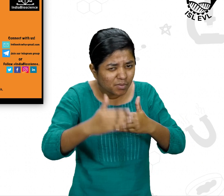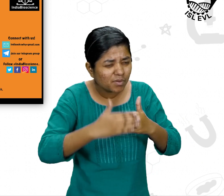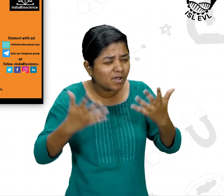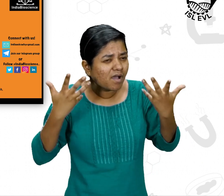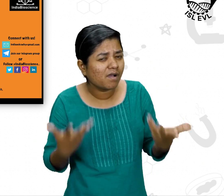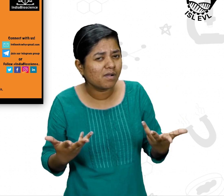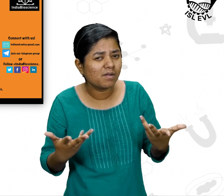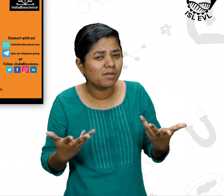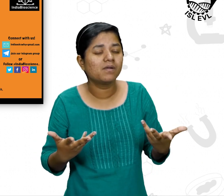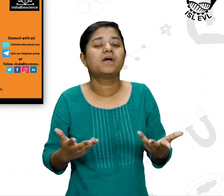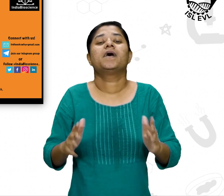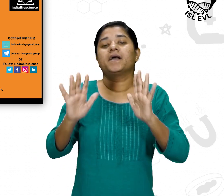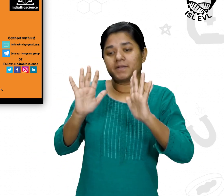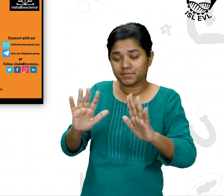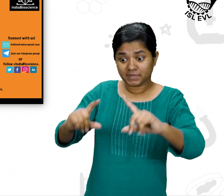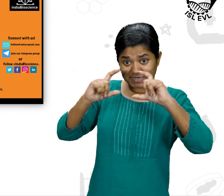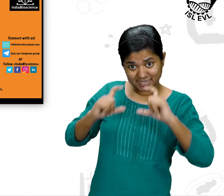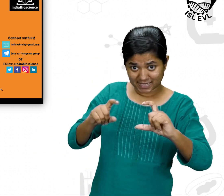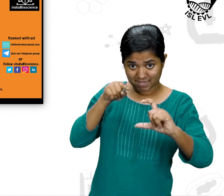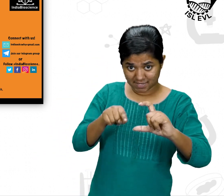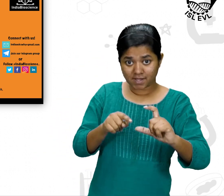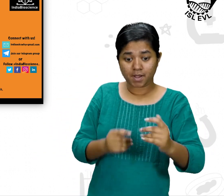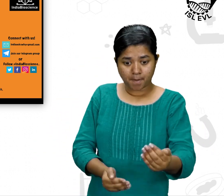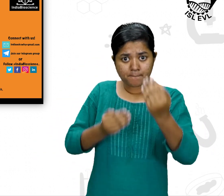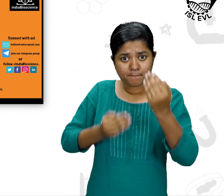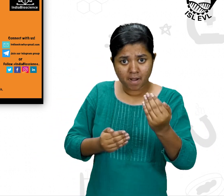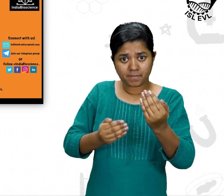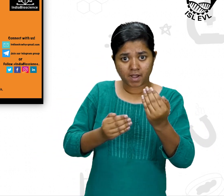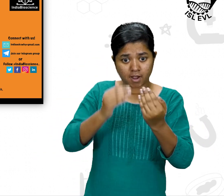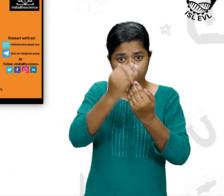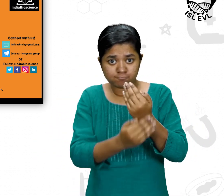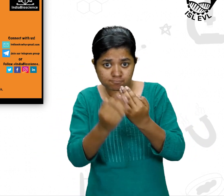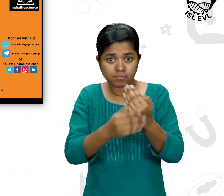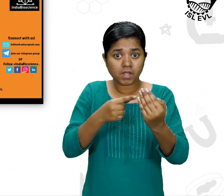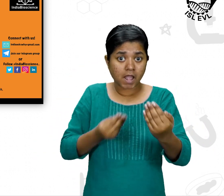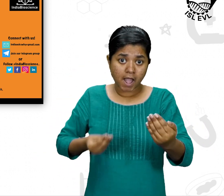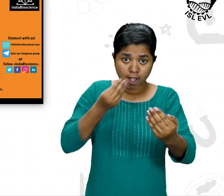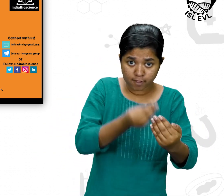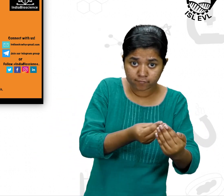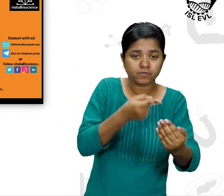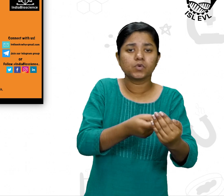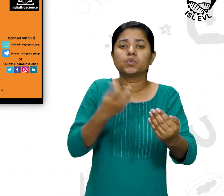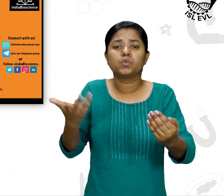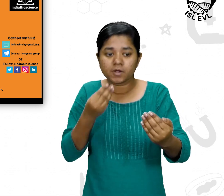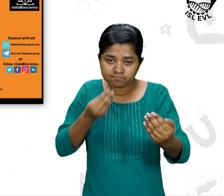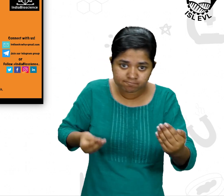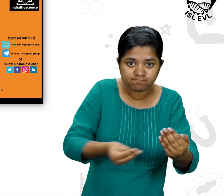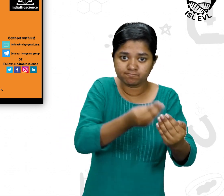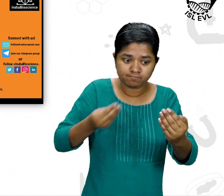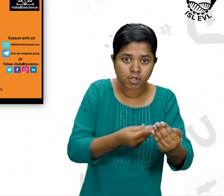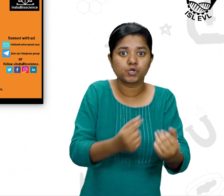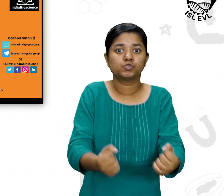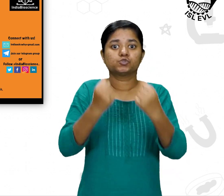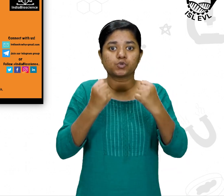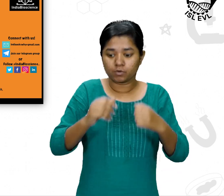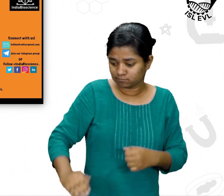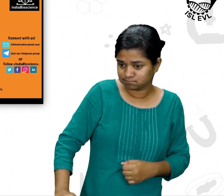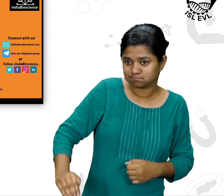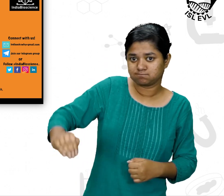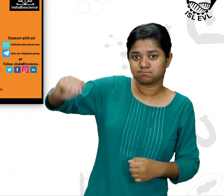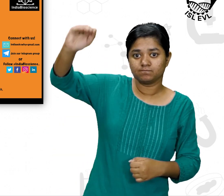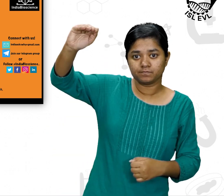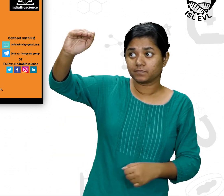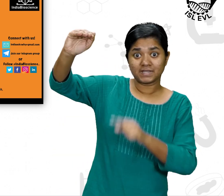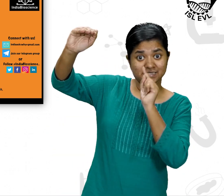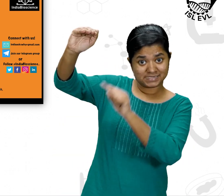it growing to and become an adult. Now, this adult would produce more babies and they would take care of